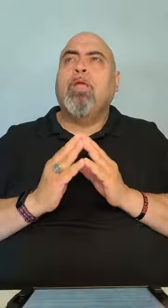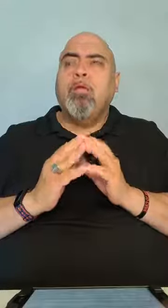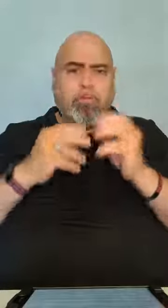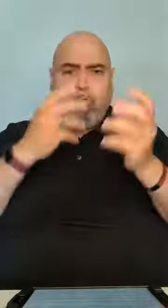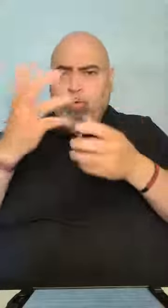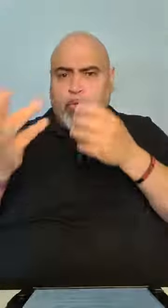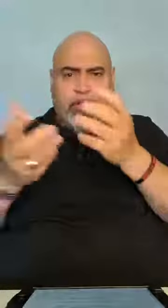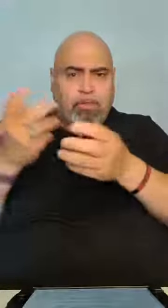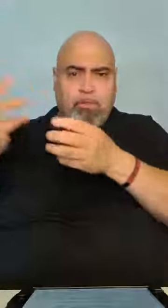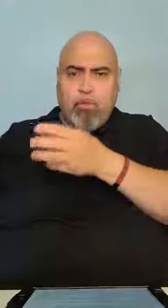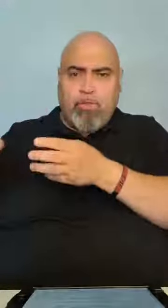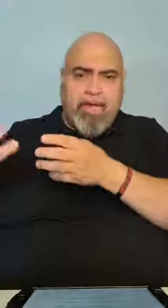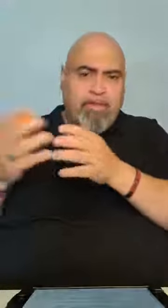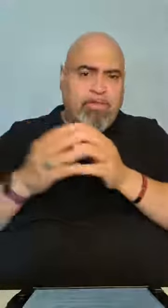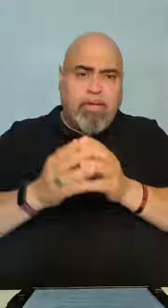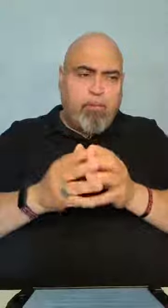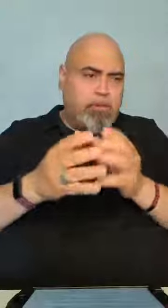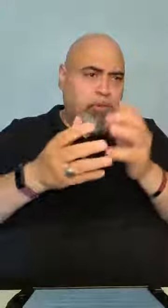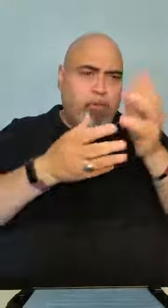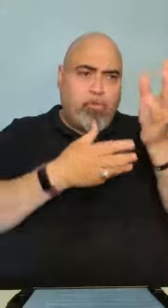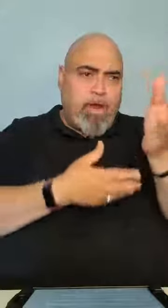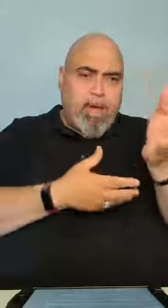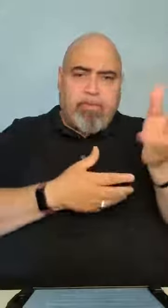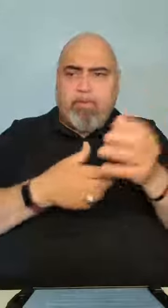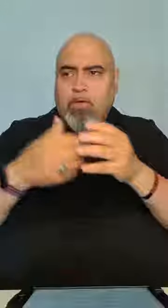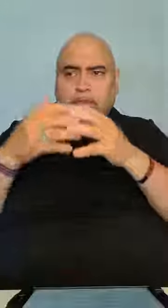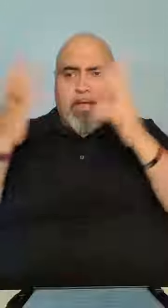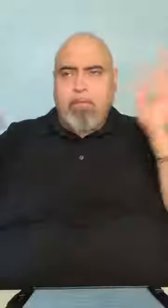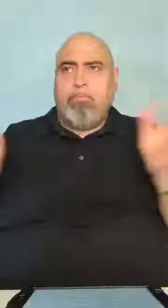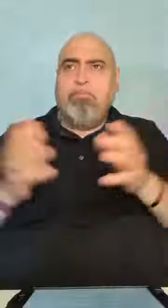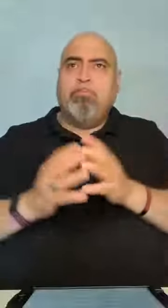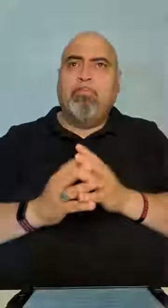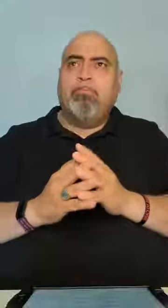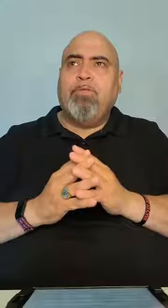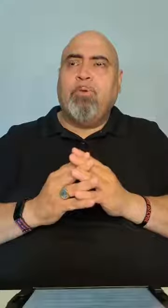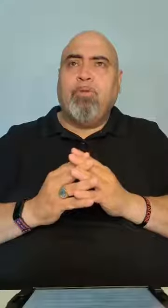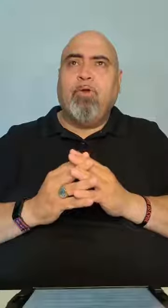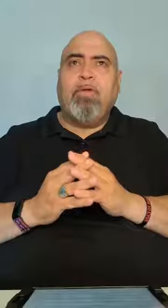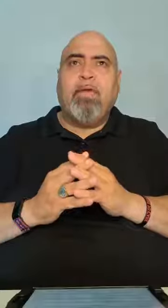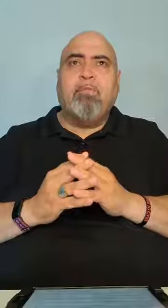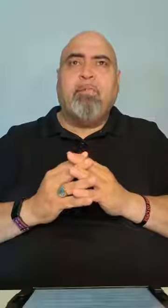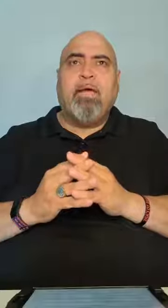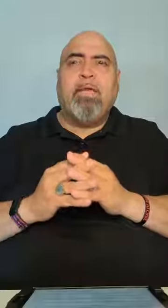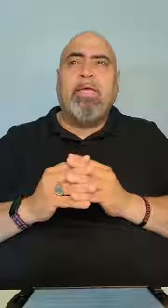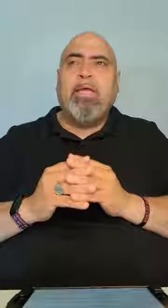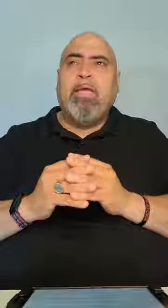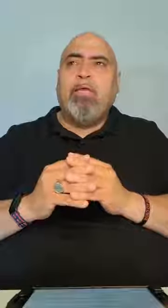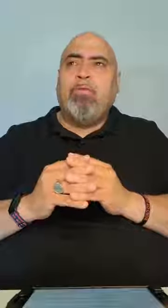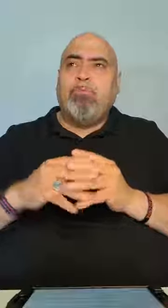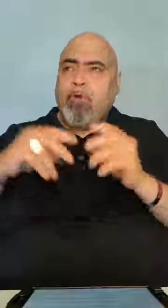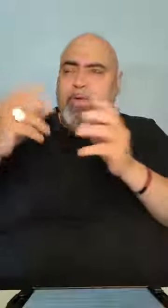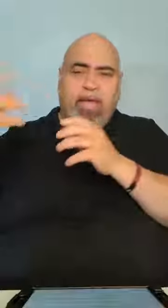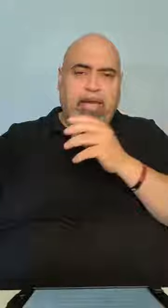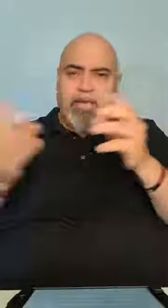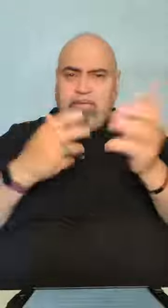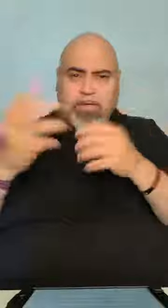But you throw in some new dance step or some new rap that talks about, you know, murdering everybody. You throw in any of these